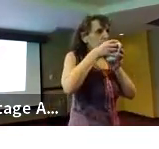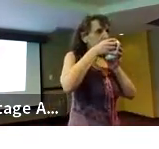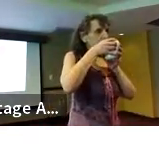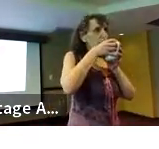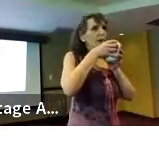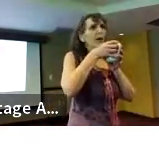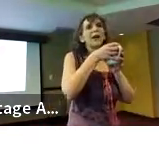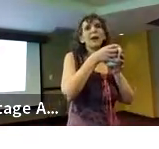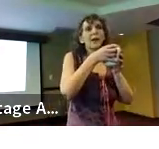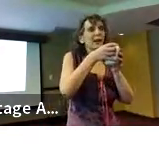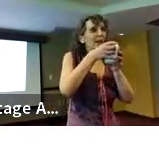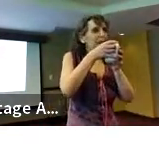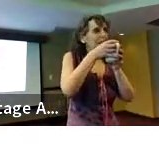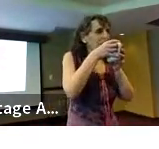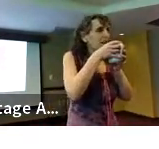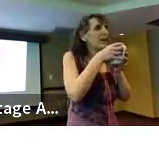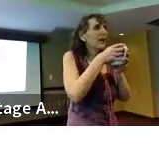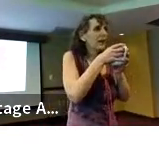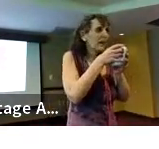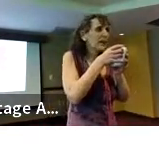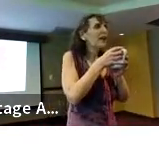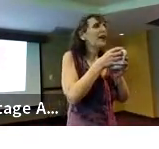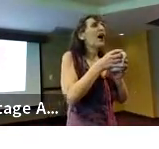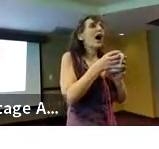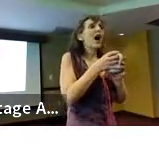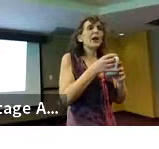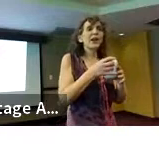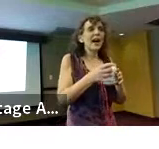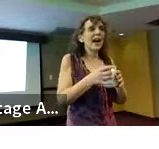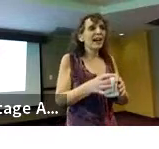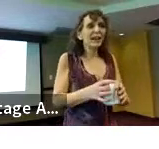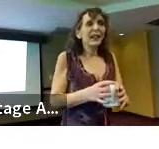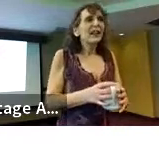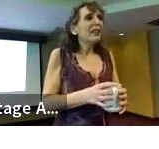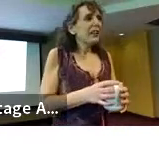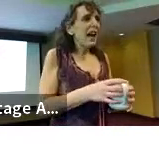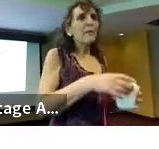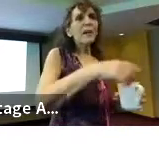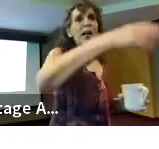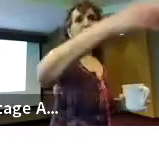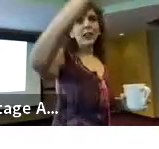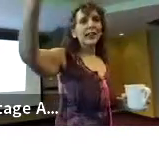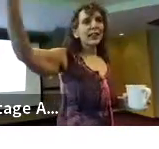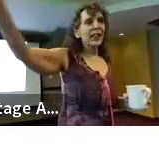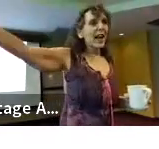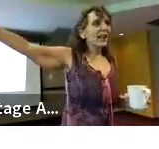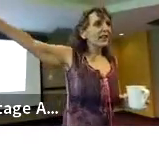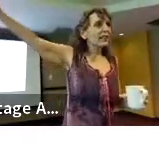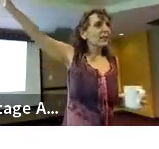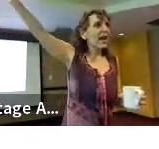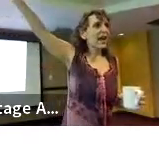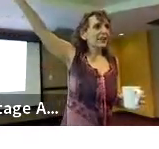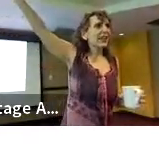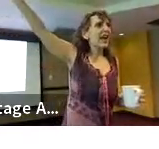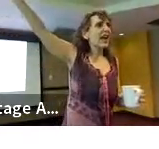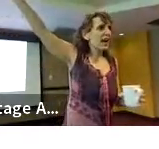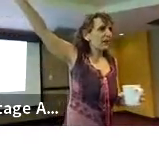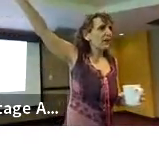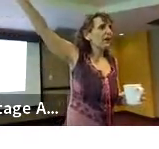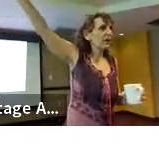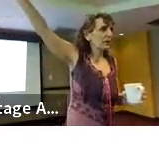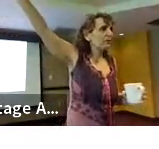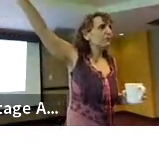being inclusive and how much they are actually inclusive. Oh, yeah. So, anybody else relate to that? Let's see some